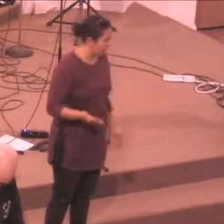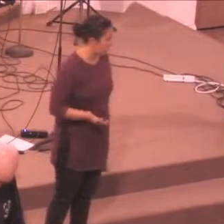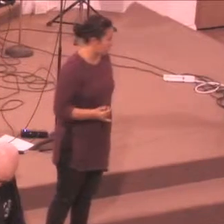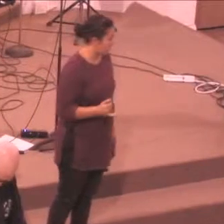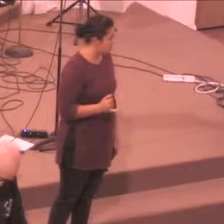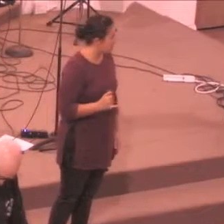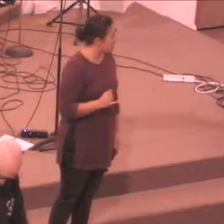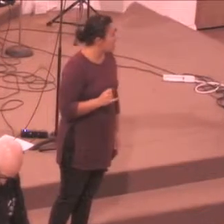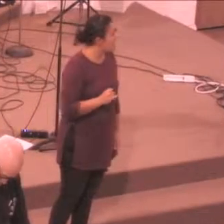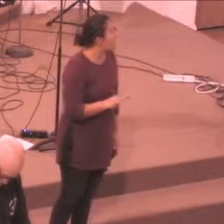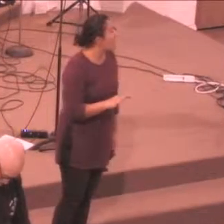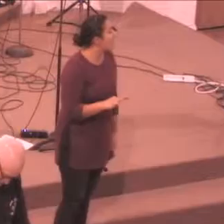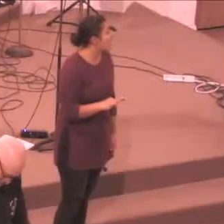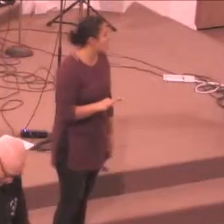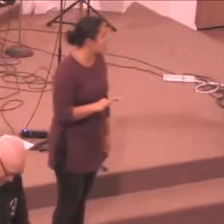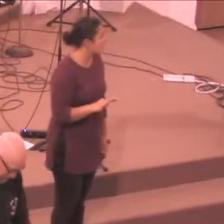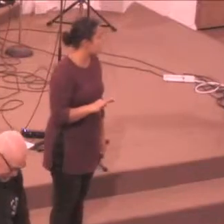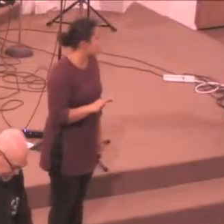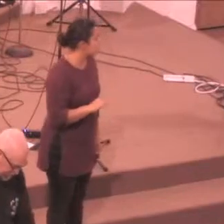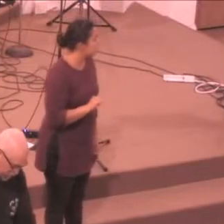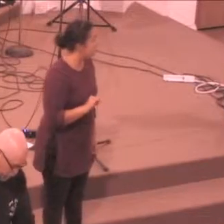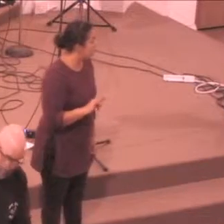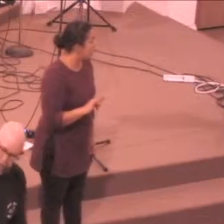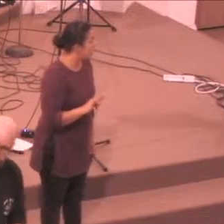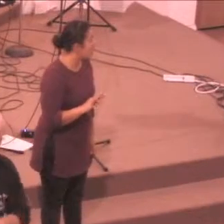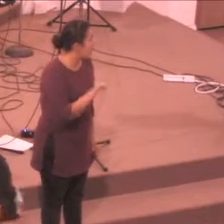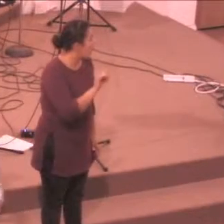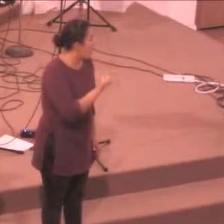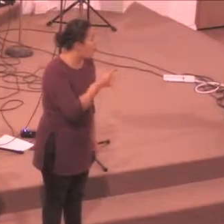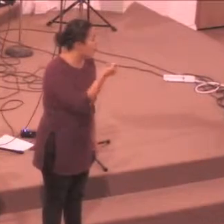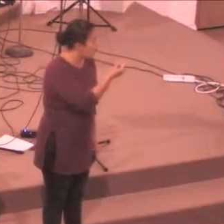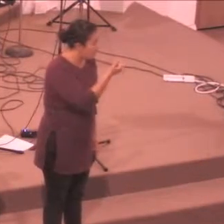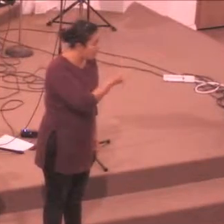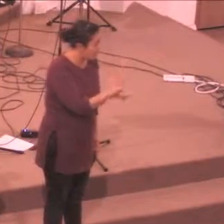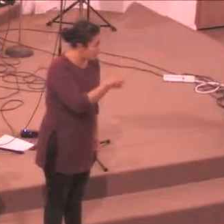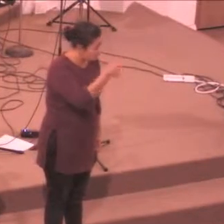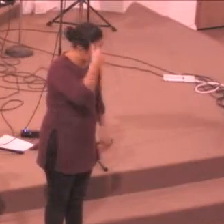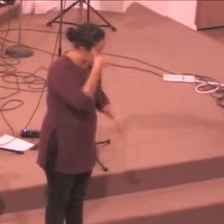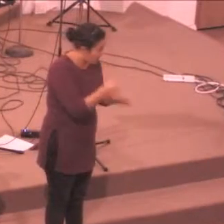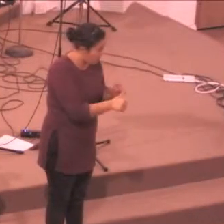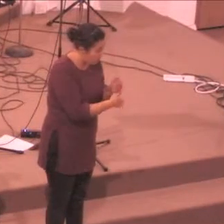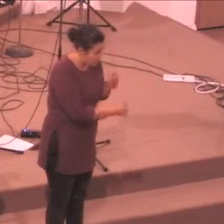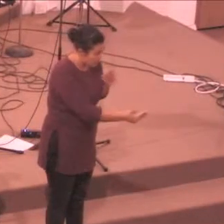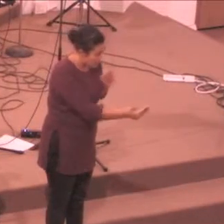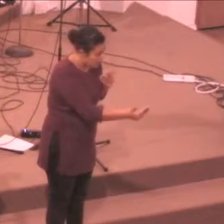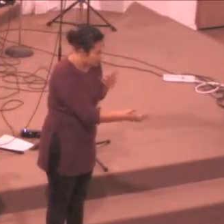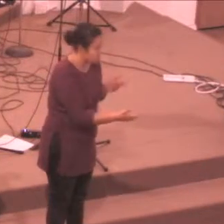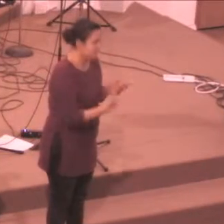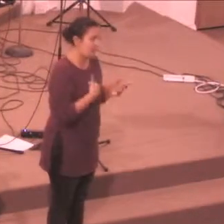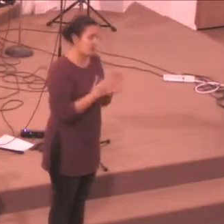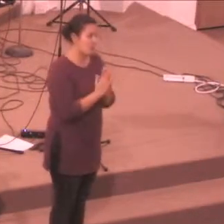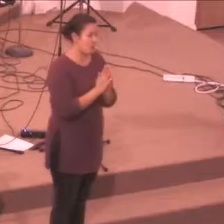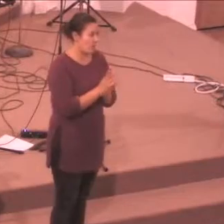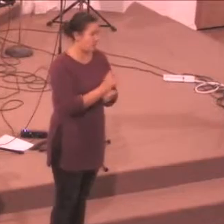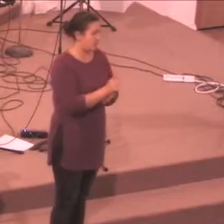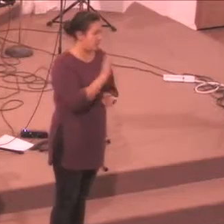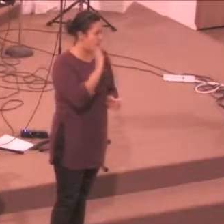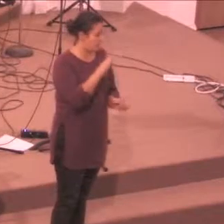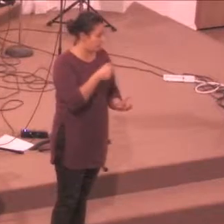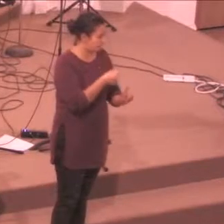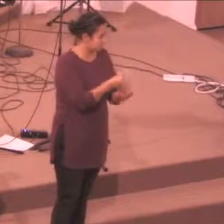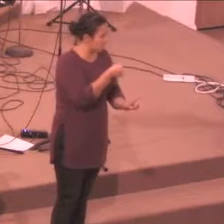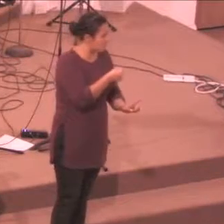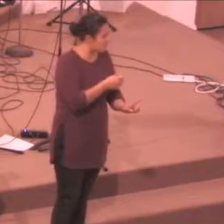nothing out of tonight, except one thing. And I pray the Holy Spirit wakes you up.